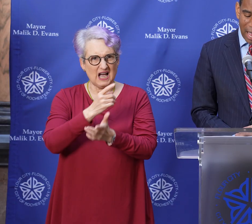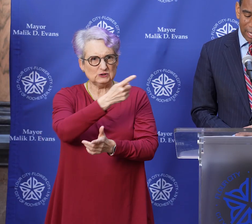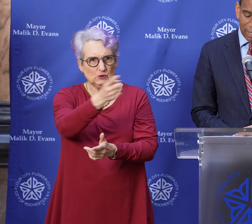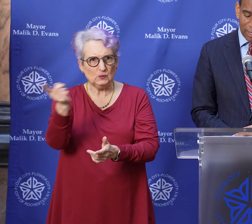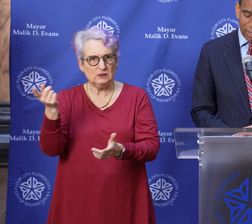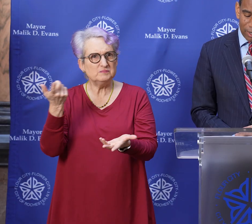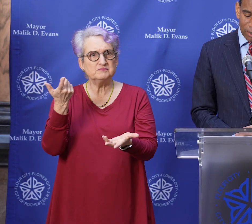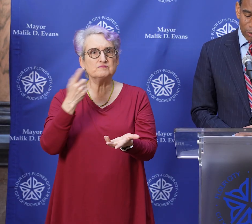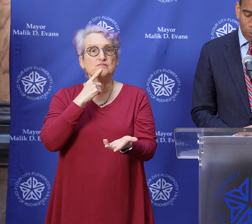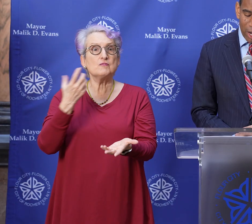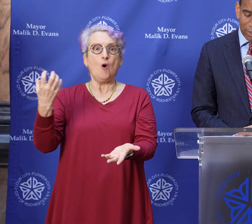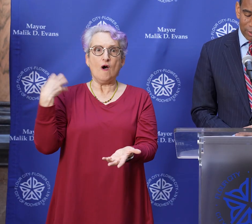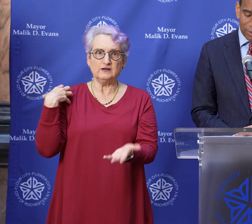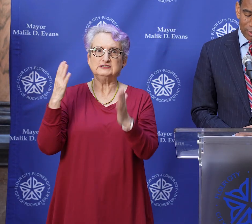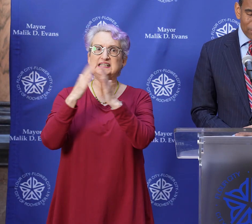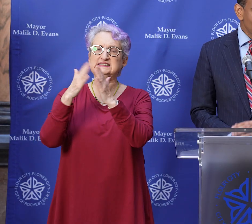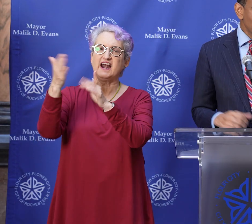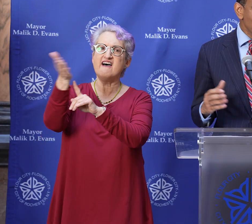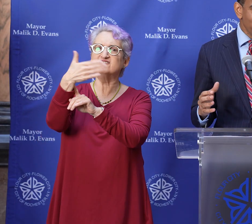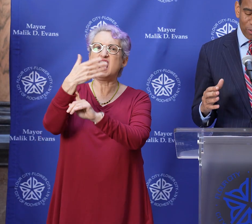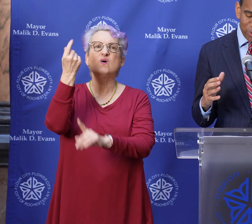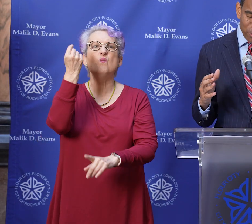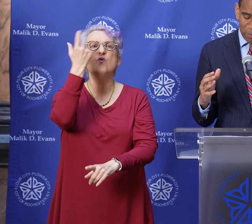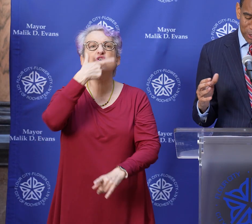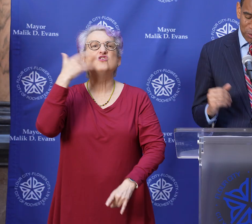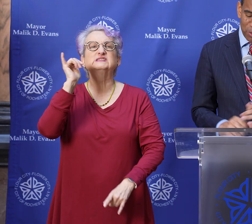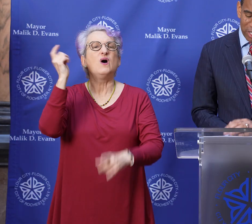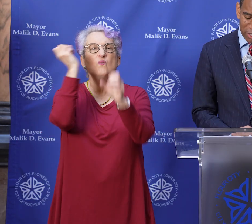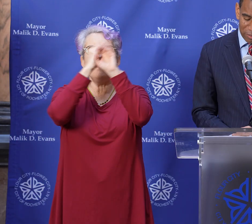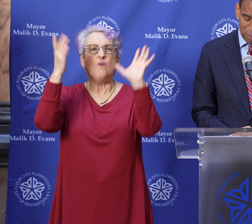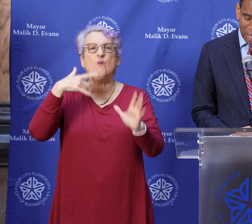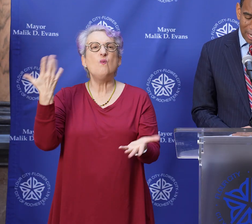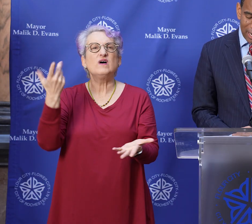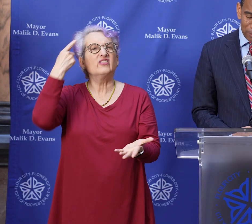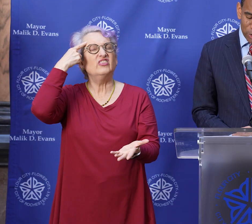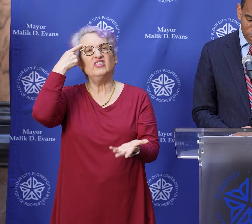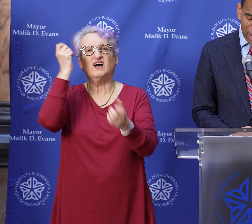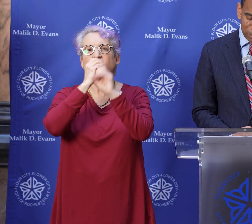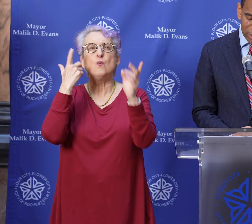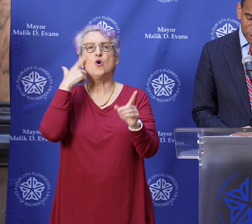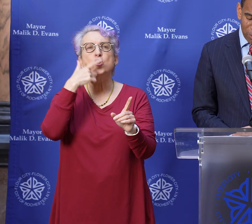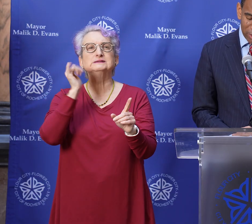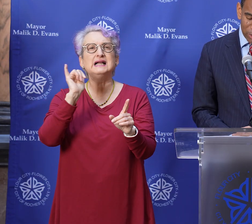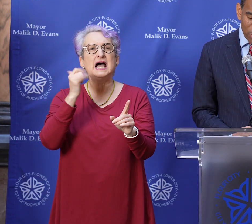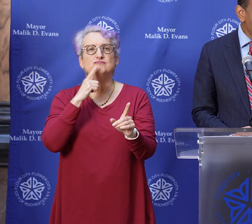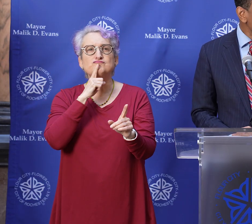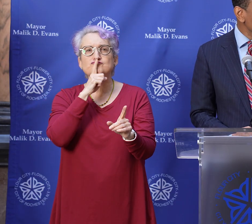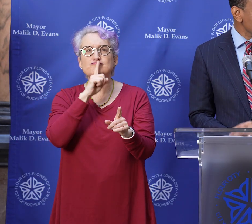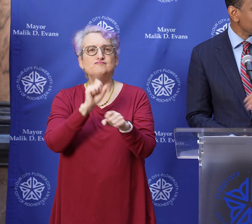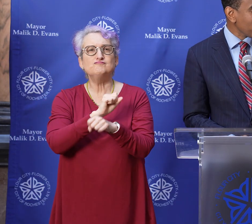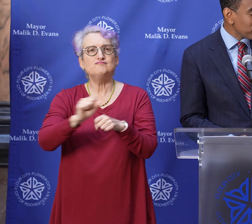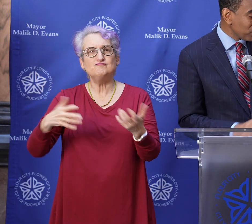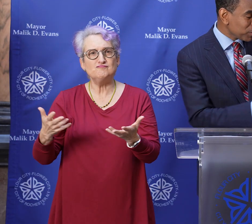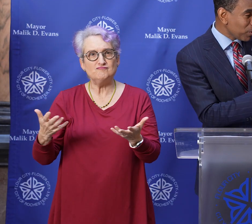city flag, what do you think of? What picture do you think of? And I'm pretty sure you don't